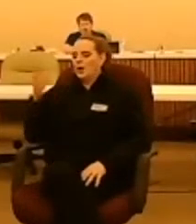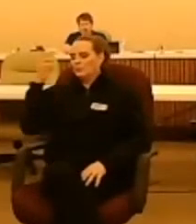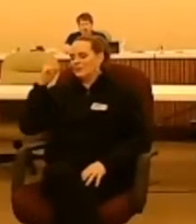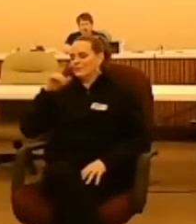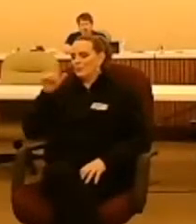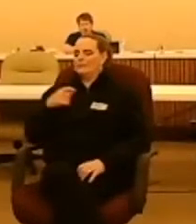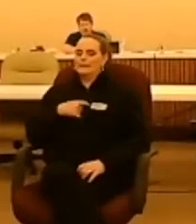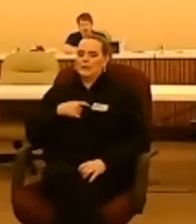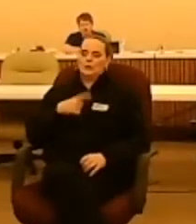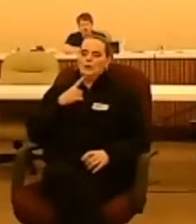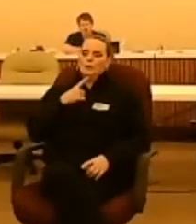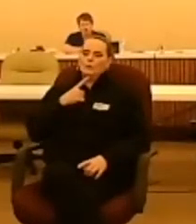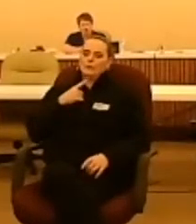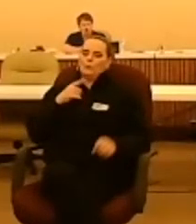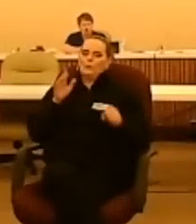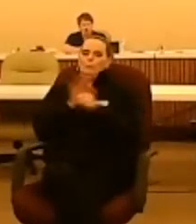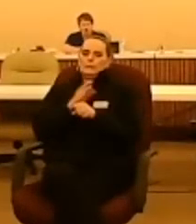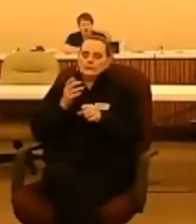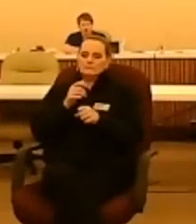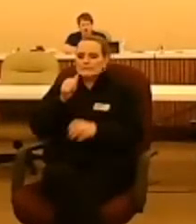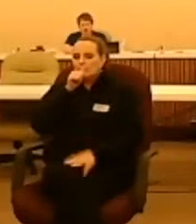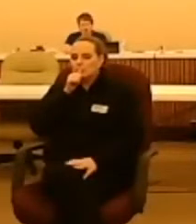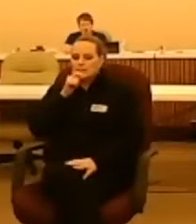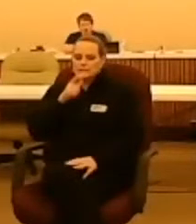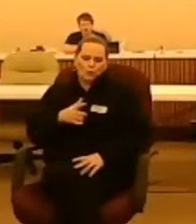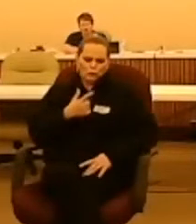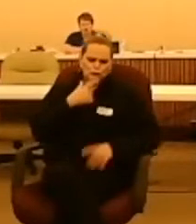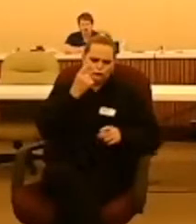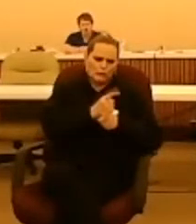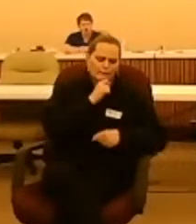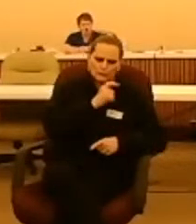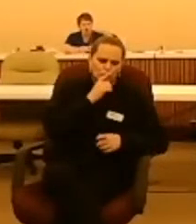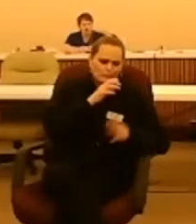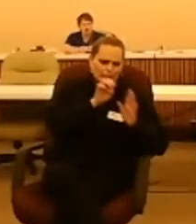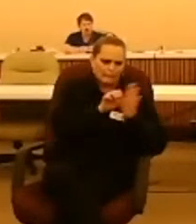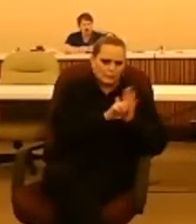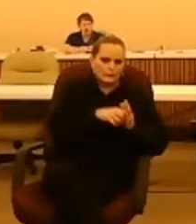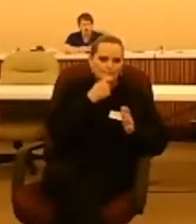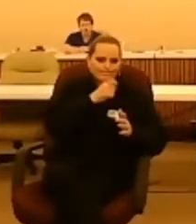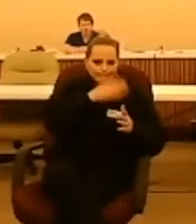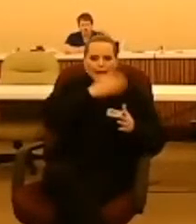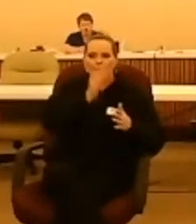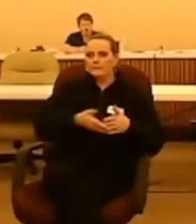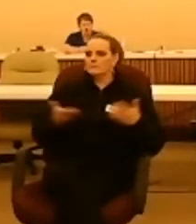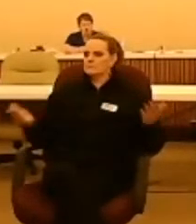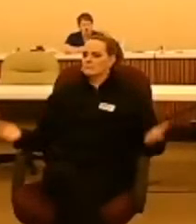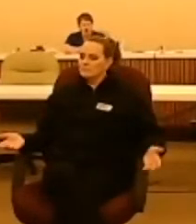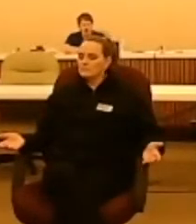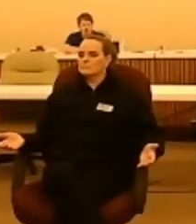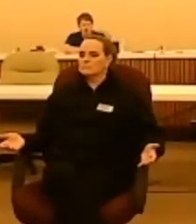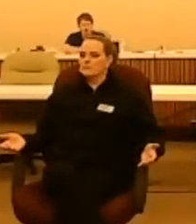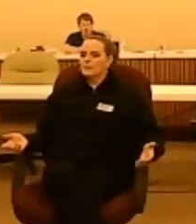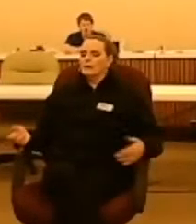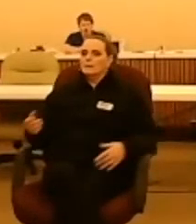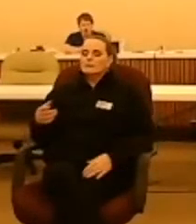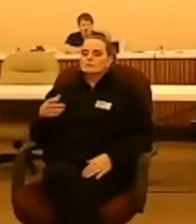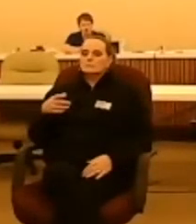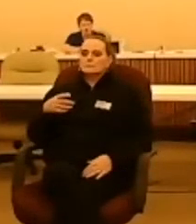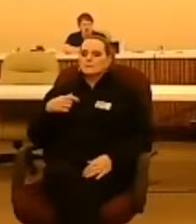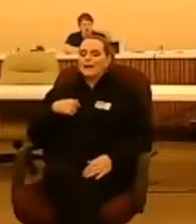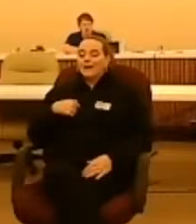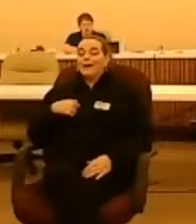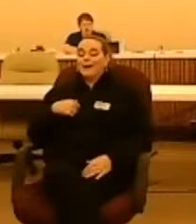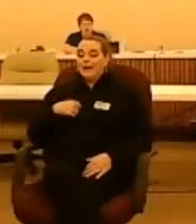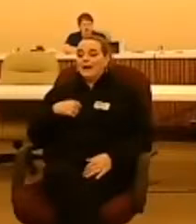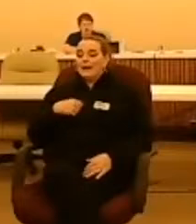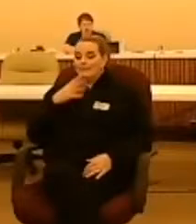complete secrecy, yeah, this was unethical, and that's it. And so, like I said, I think this